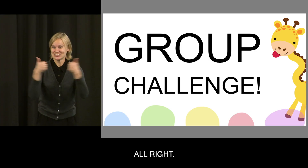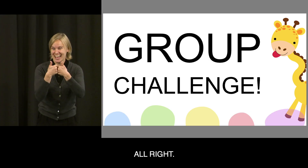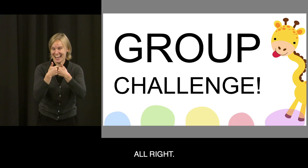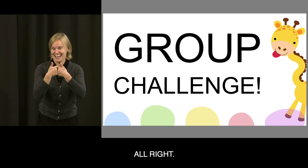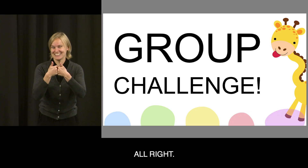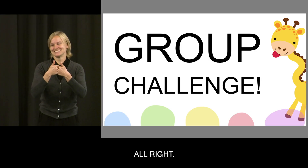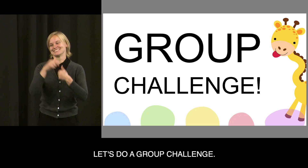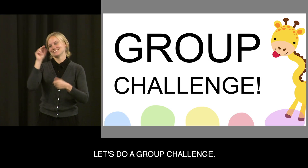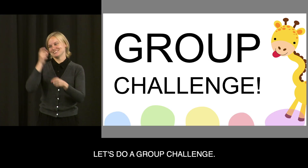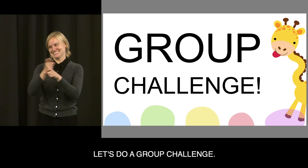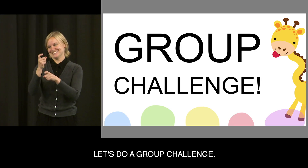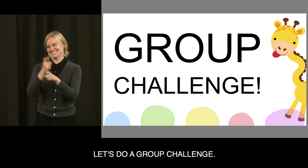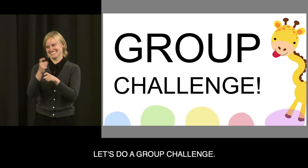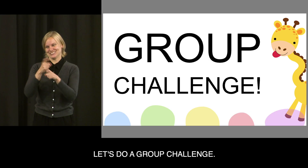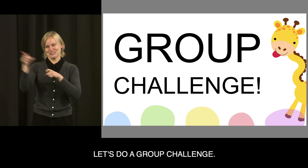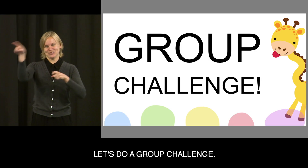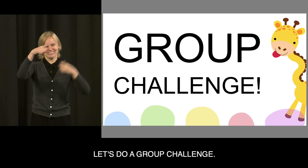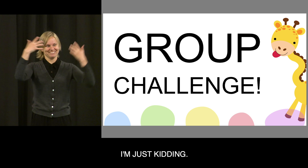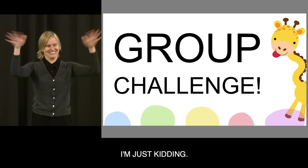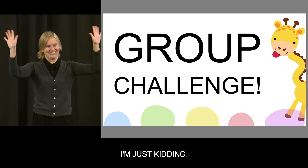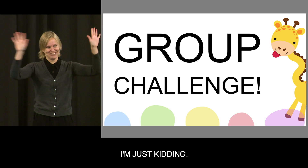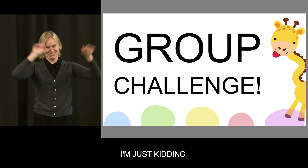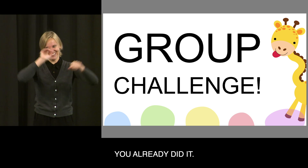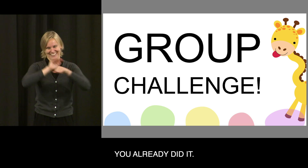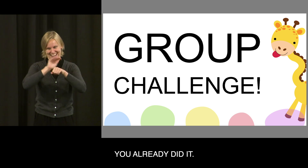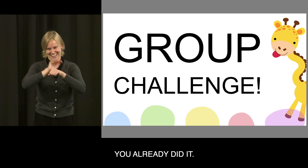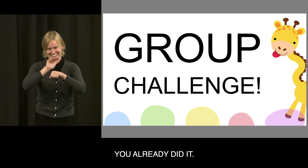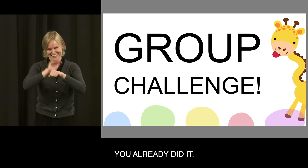All right, let's do a group challenge. I'm just kidding. You already did it. Good.